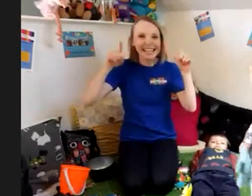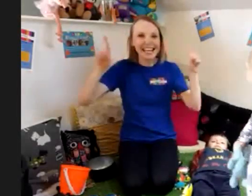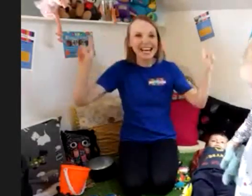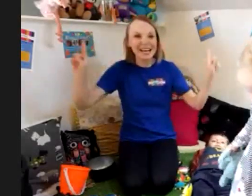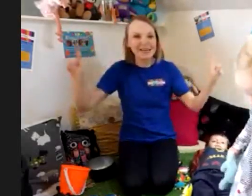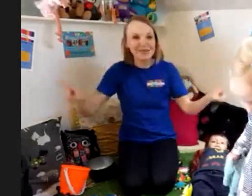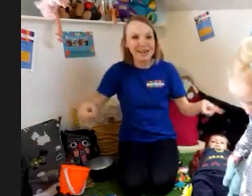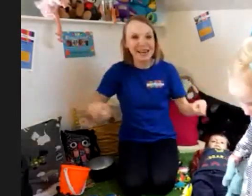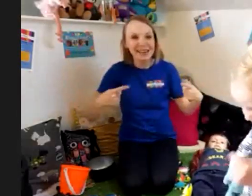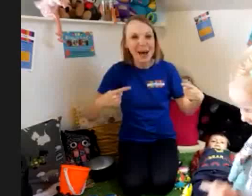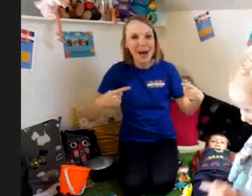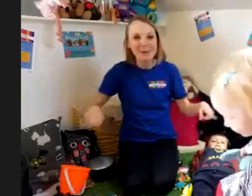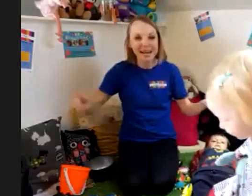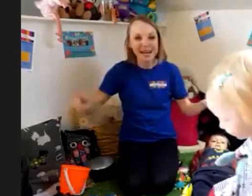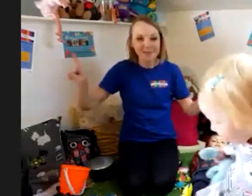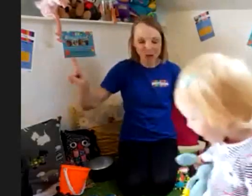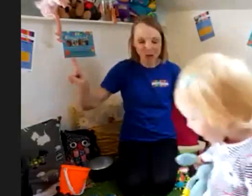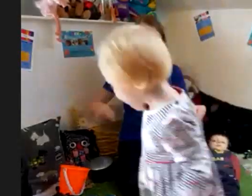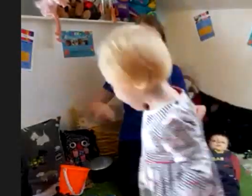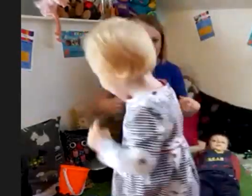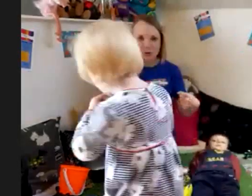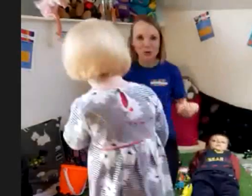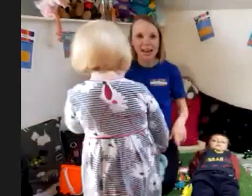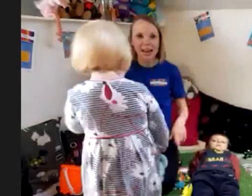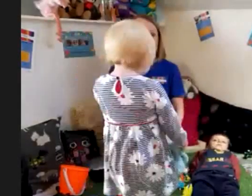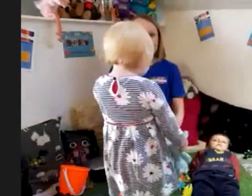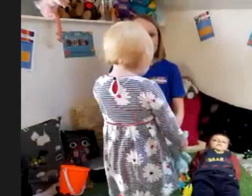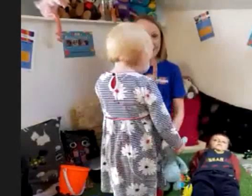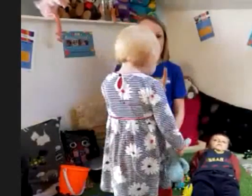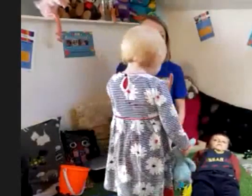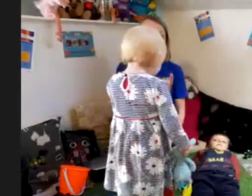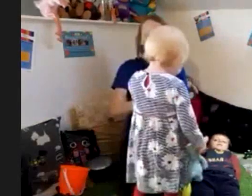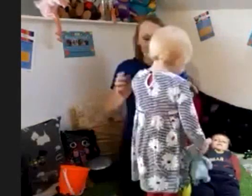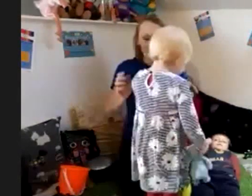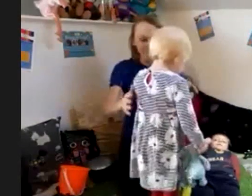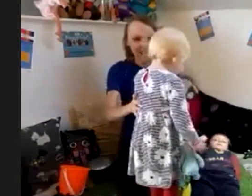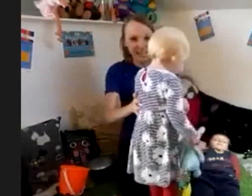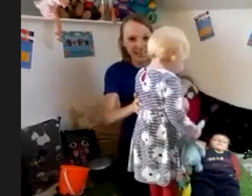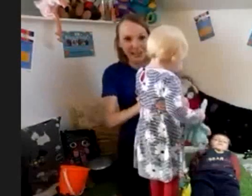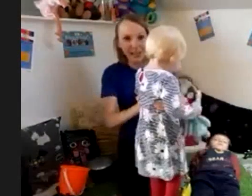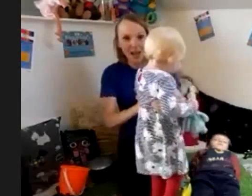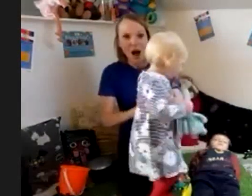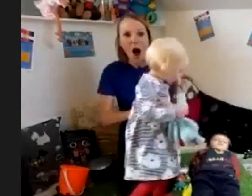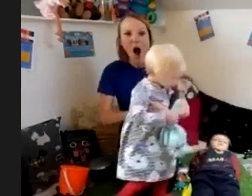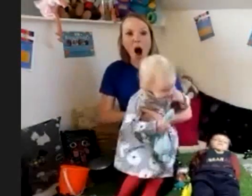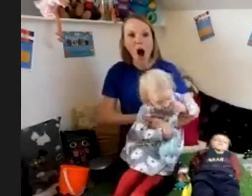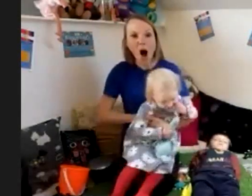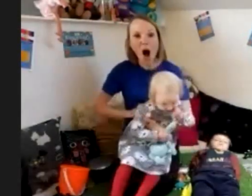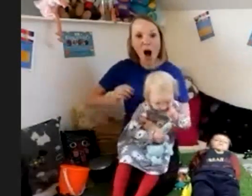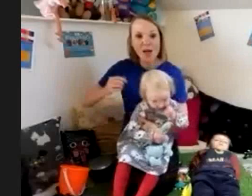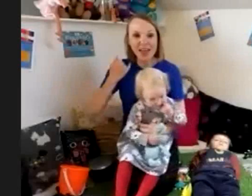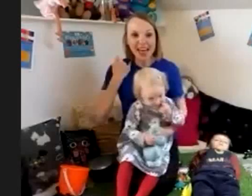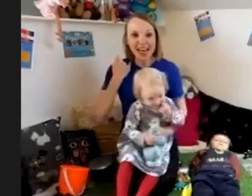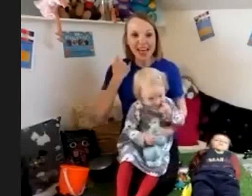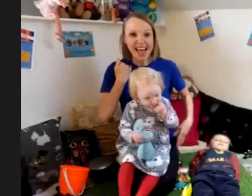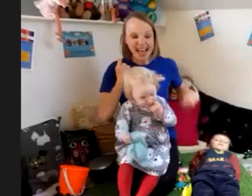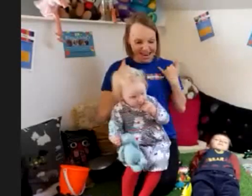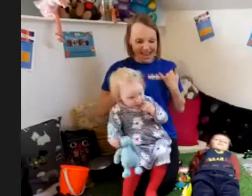them with a merry tune? They're so still, are they